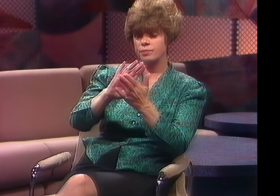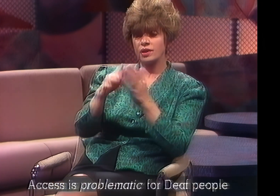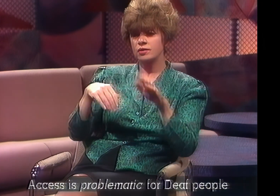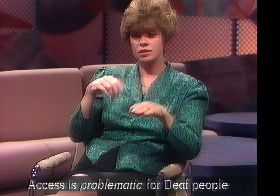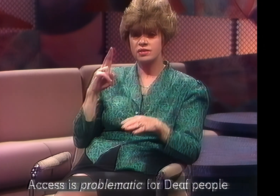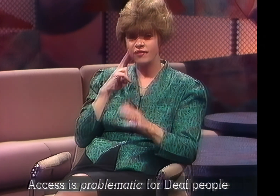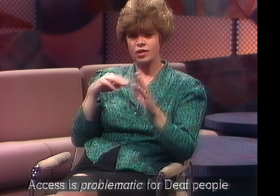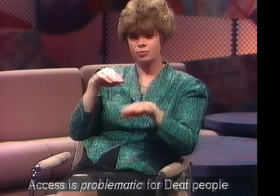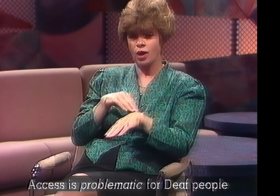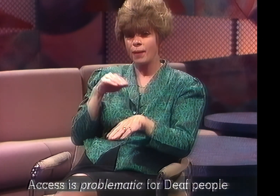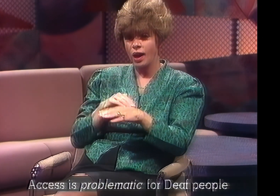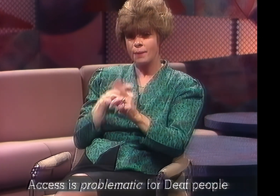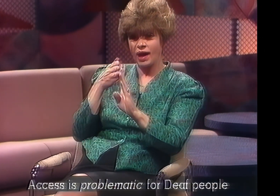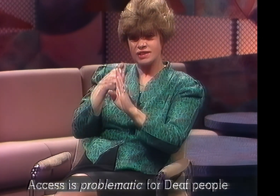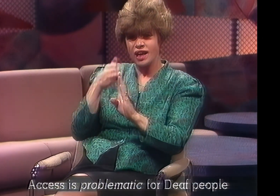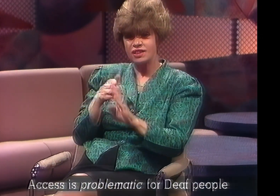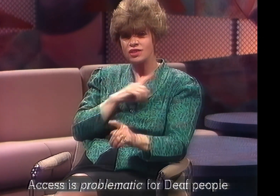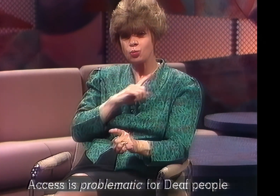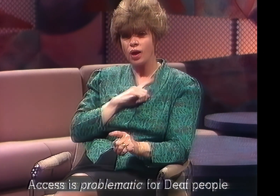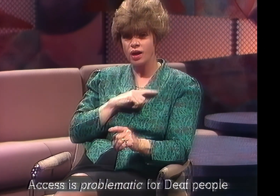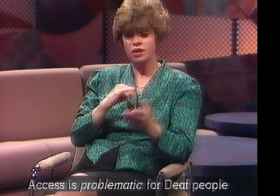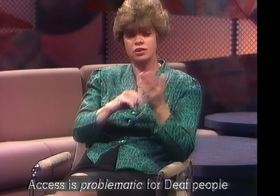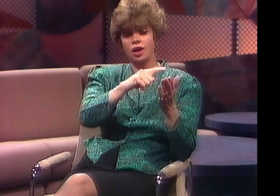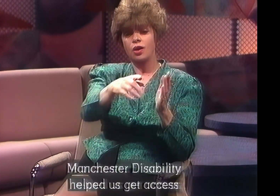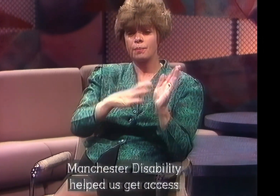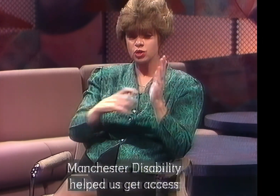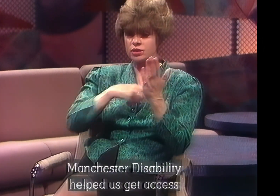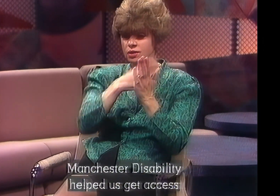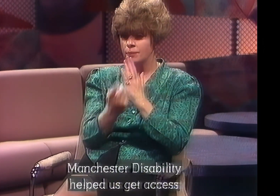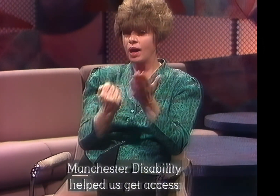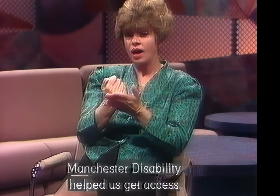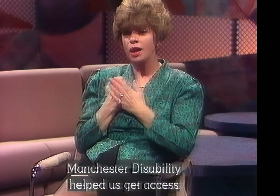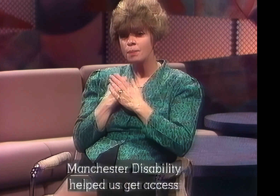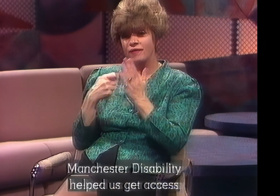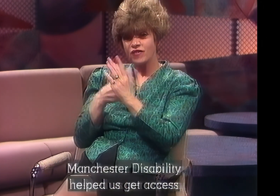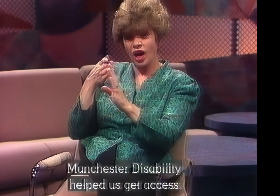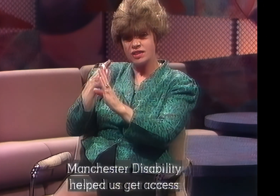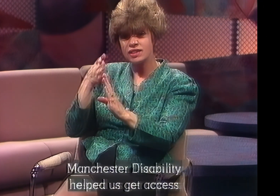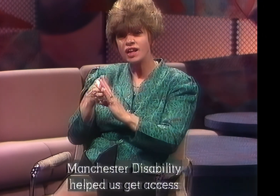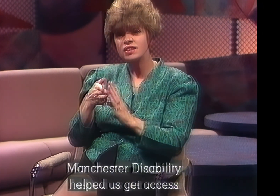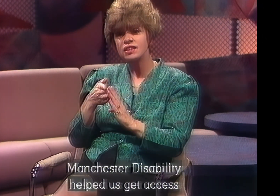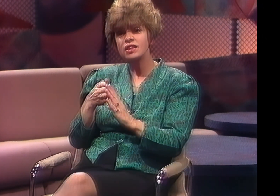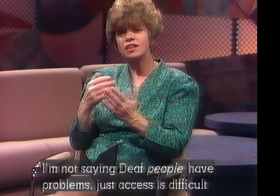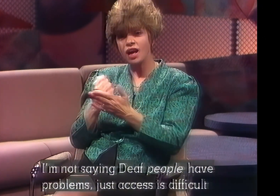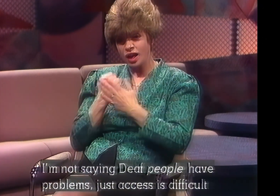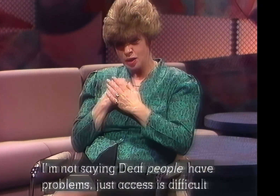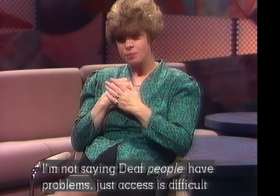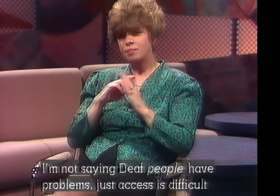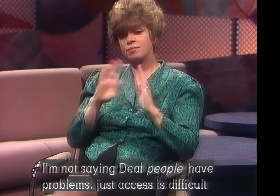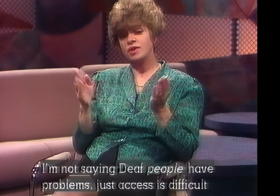Well, I think access is problematic for deaf people, and Manchester Disability helped us to get access. I'm not saying deaf